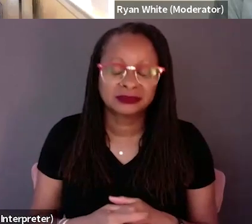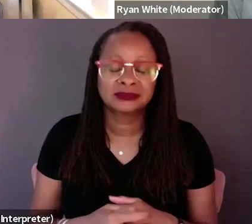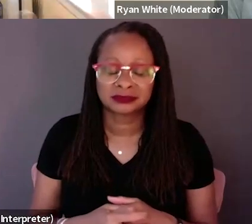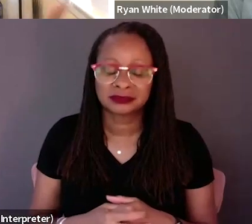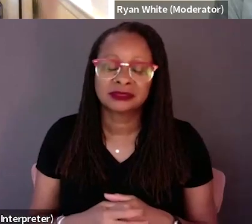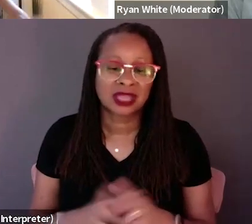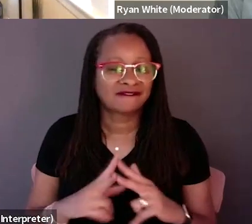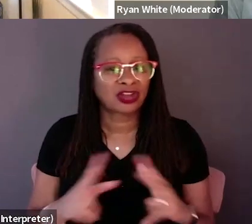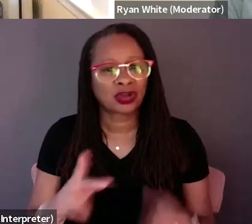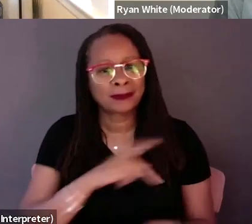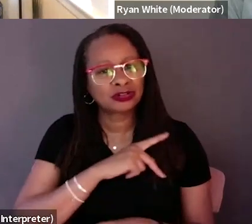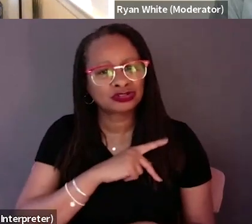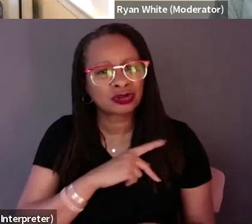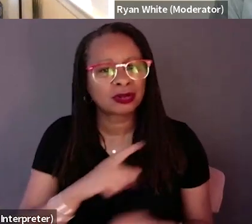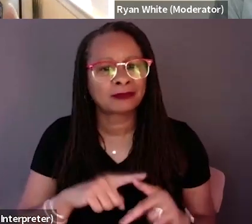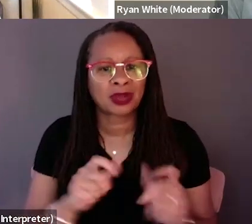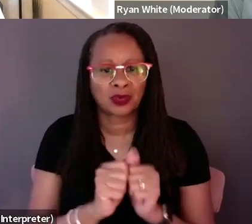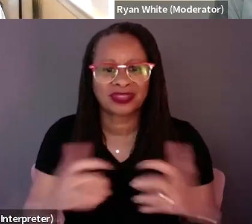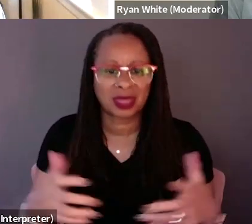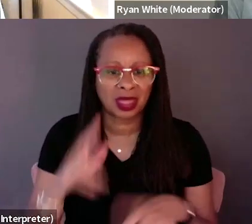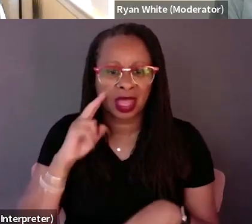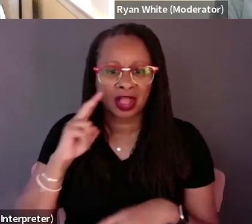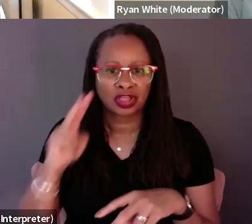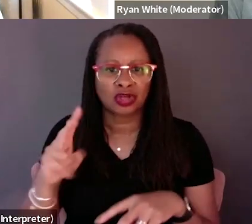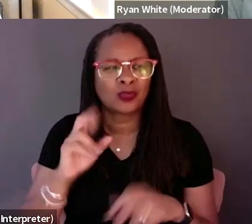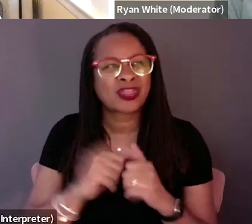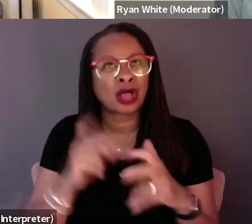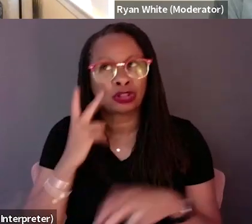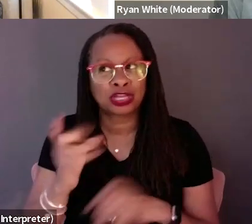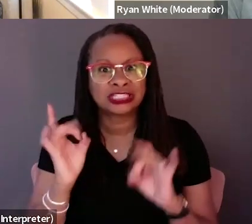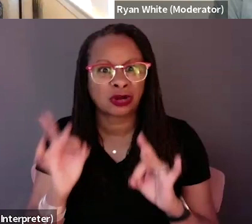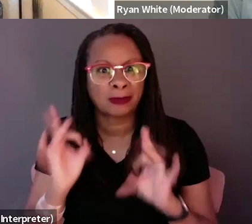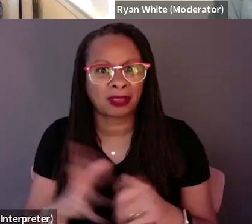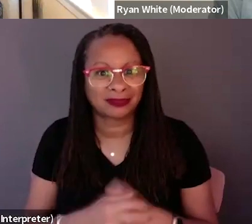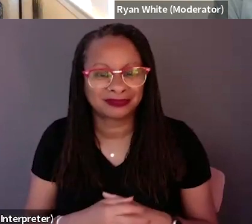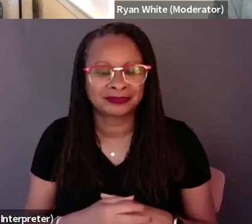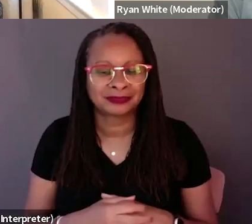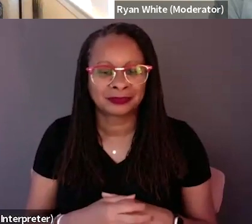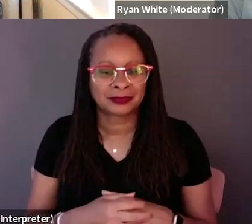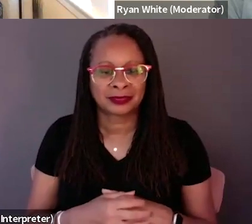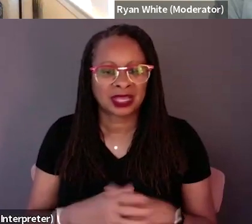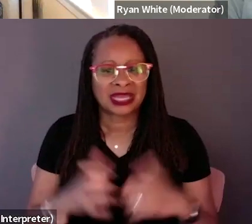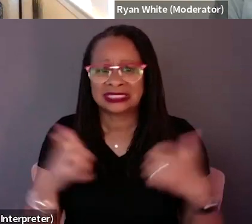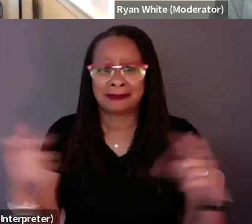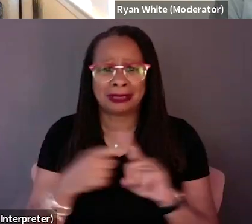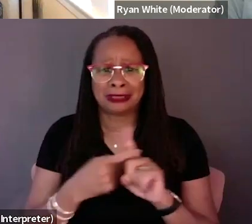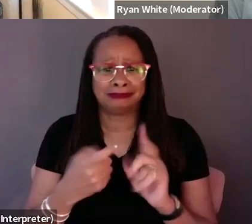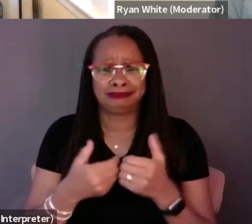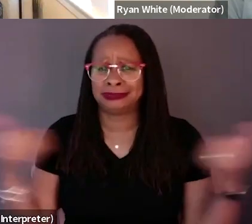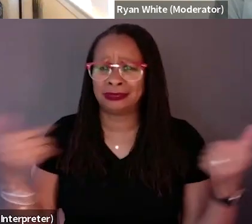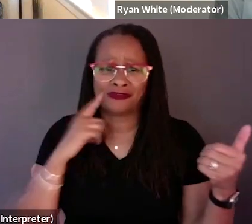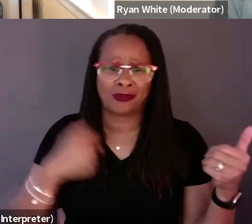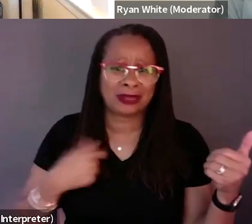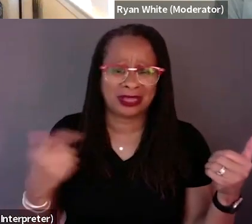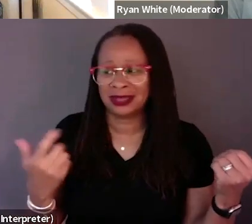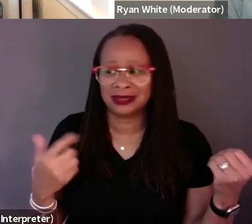I want it to feel super personal, but like without looking terrible. So like totally not fancy. And no, it's a big departure in terms of